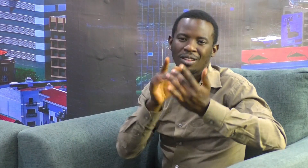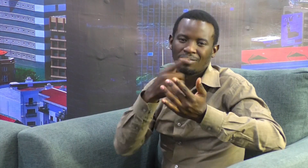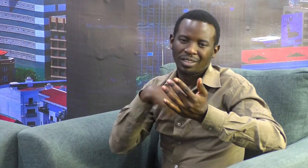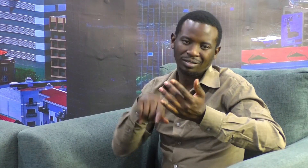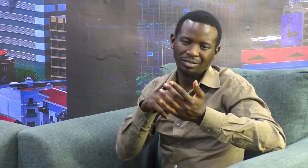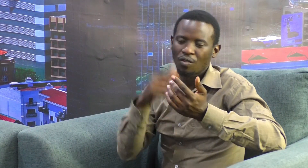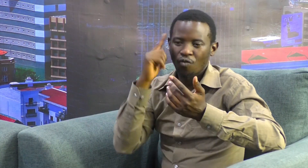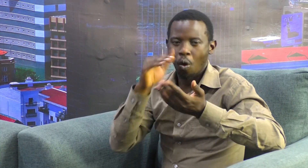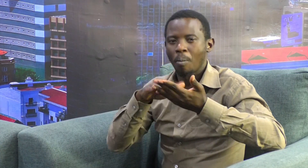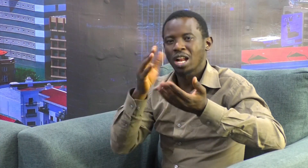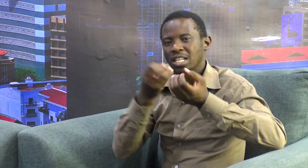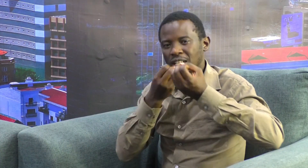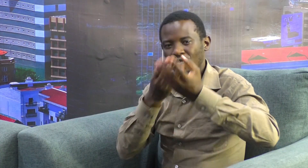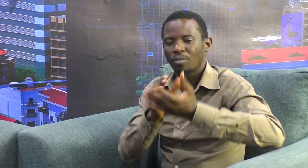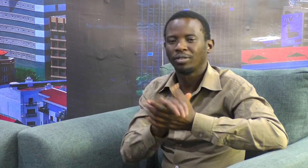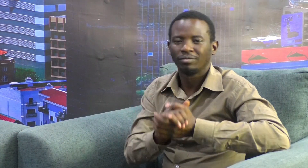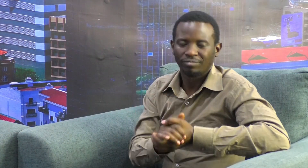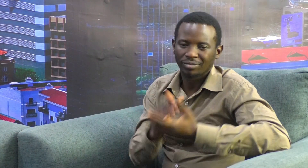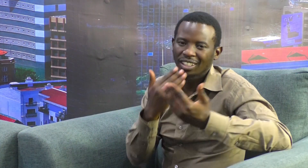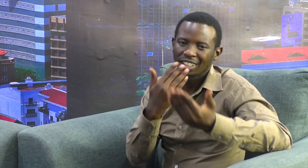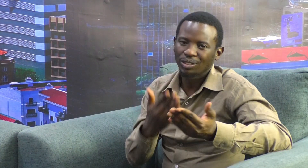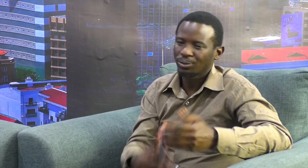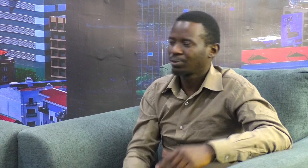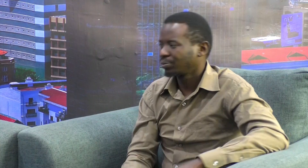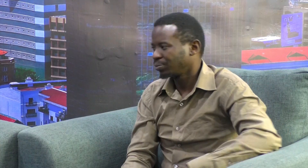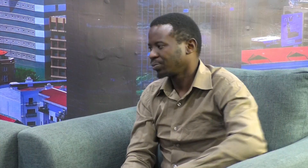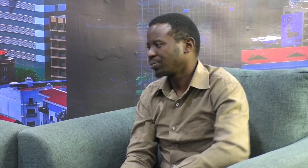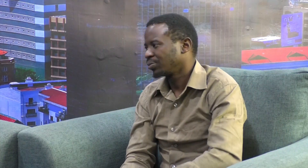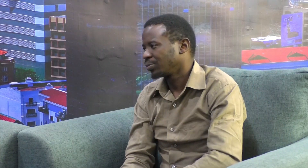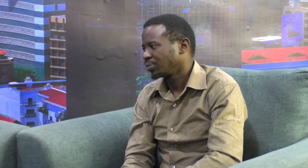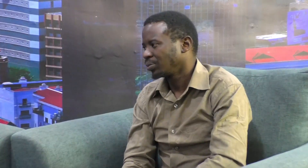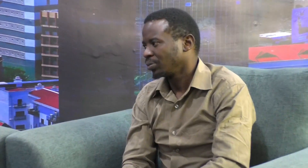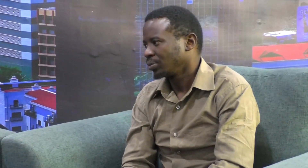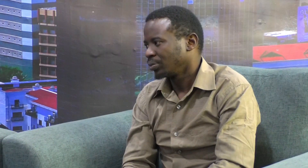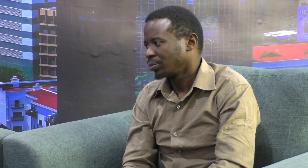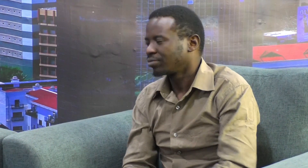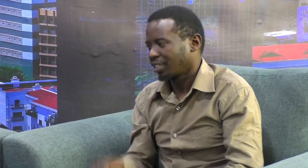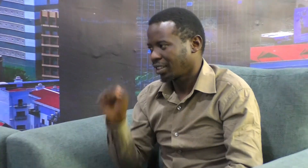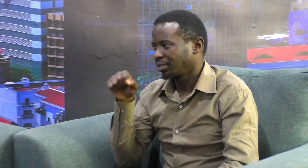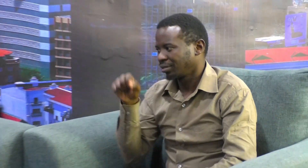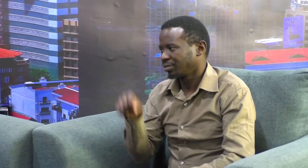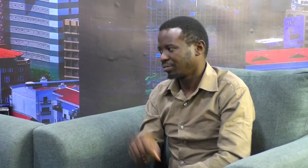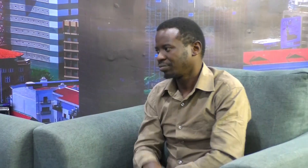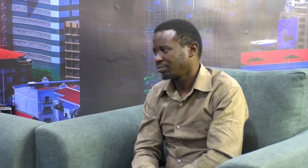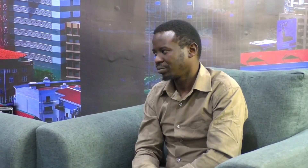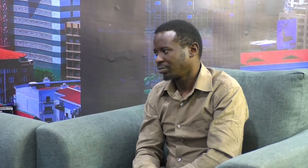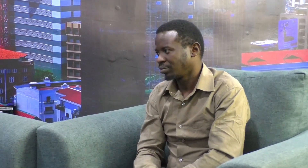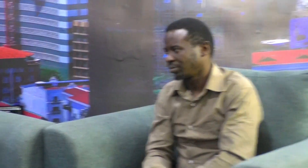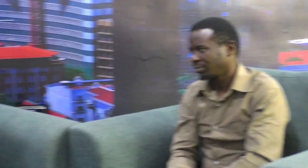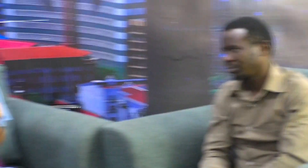want to participate, just apply and register in our email, and then we'll get to you. So is it possible